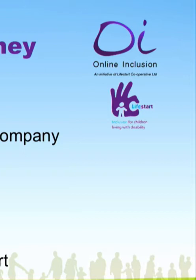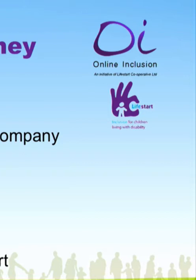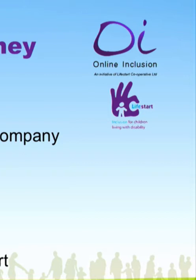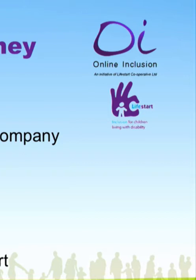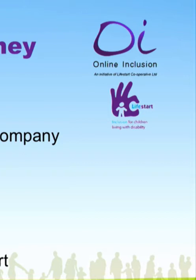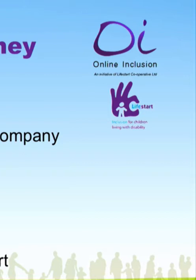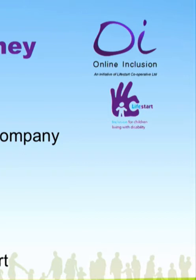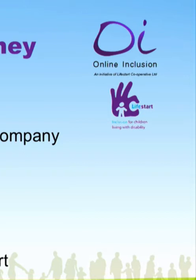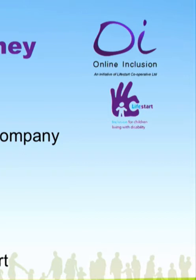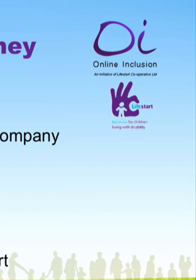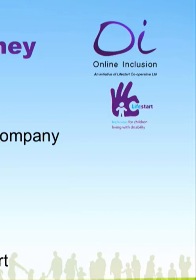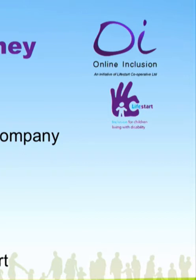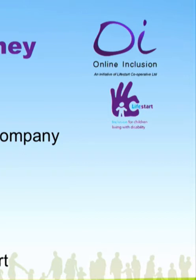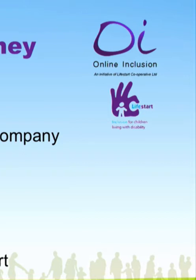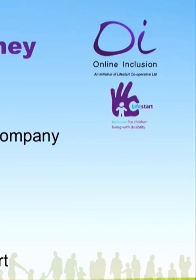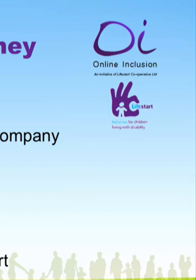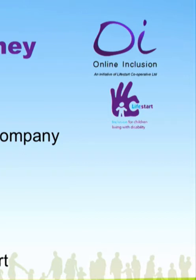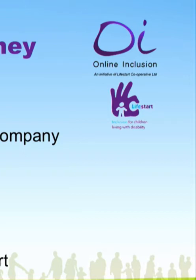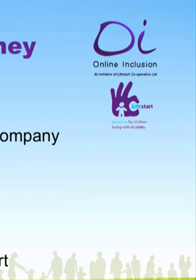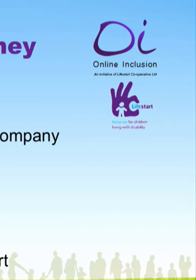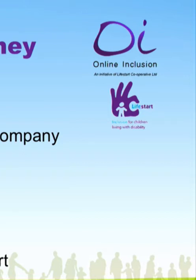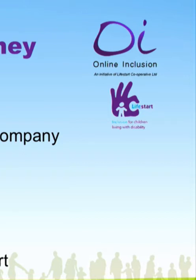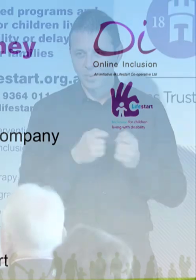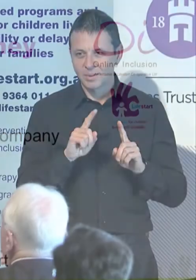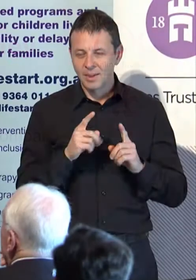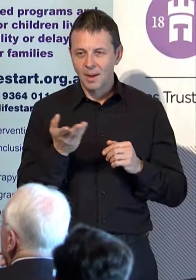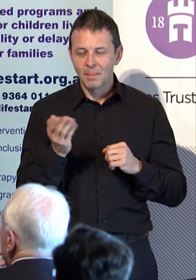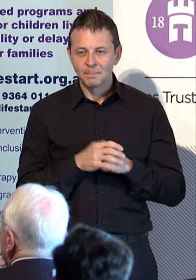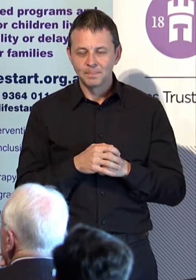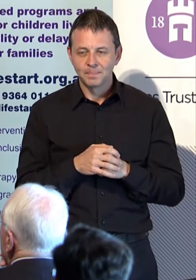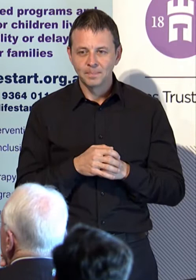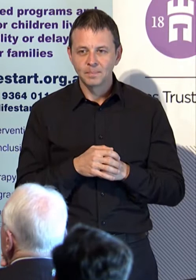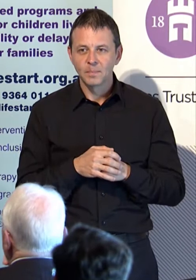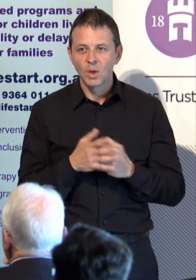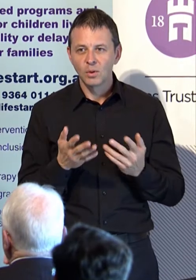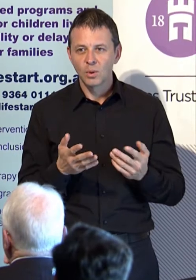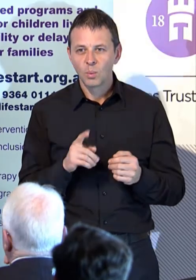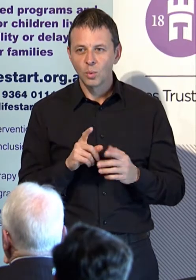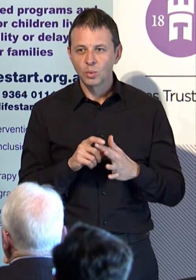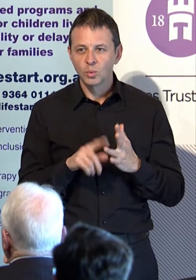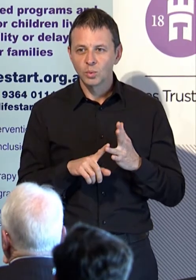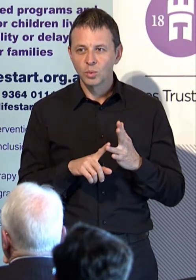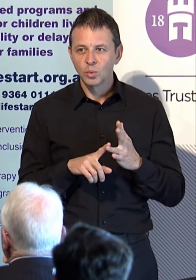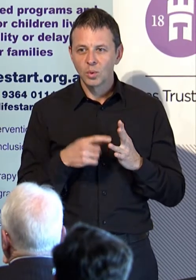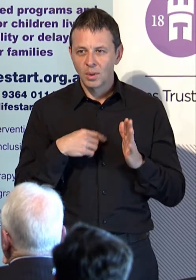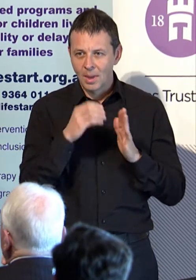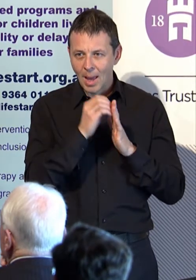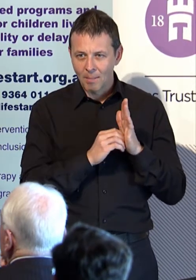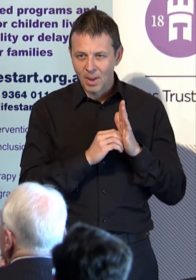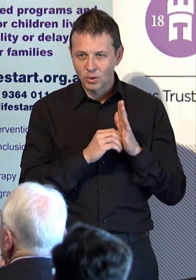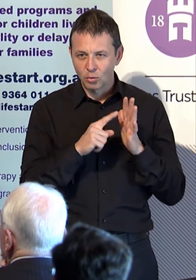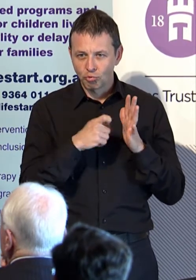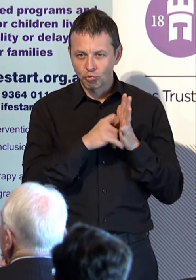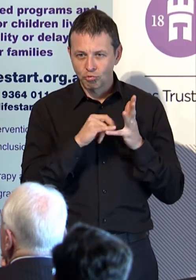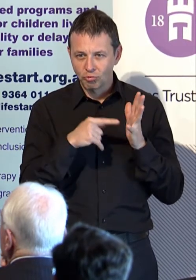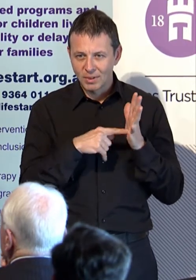today, and they have been supportive of our concepts. So what we did was we made an application to the Trust